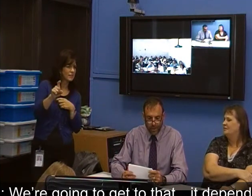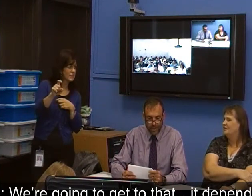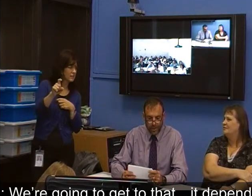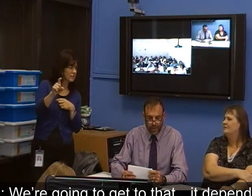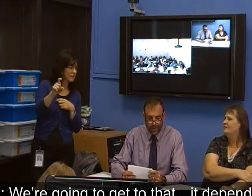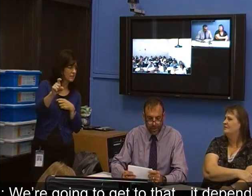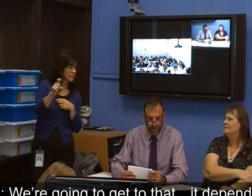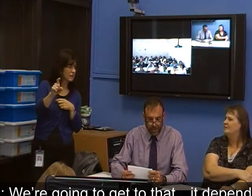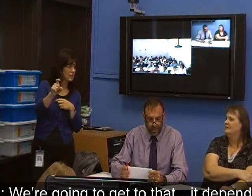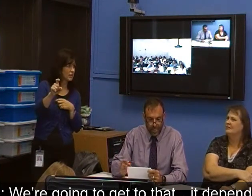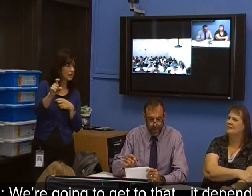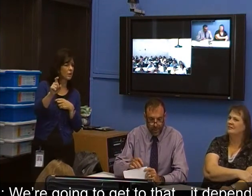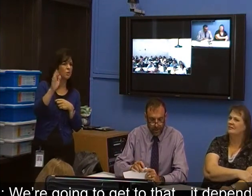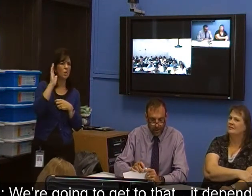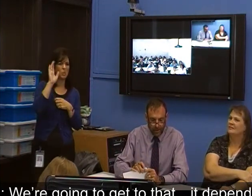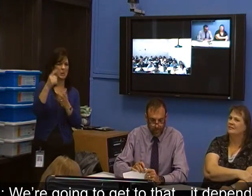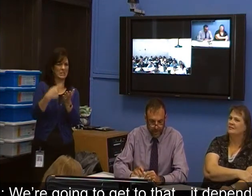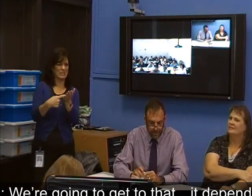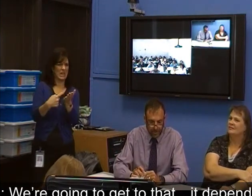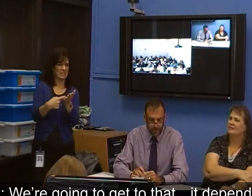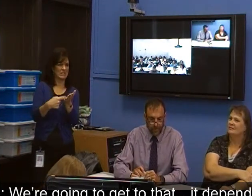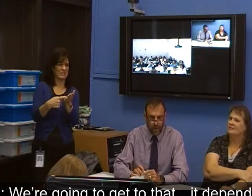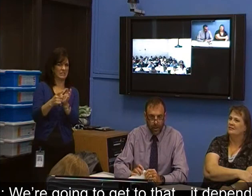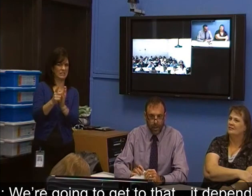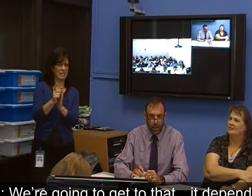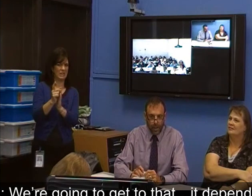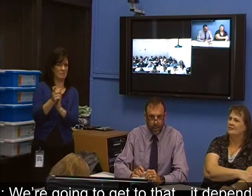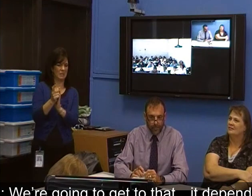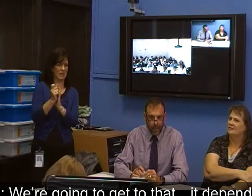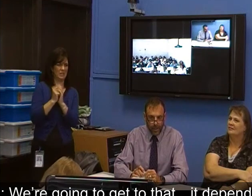Interpreters. We're going to get to that in a little bit.